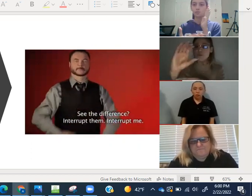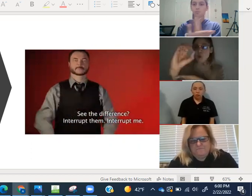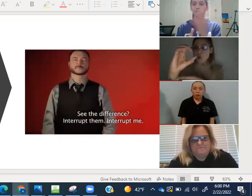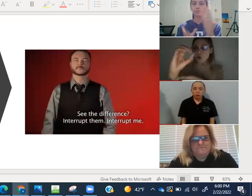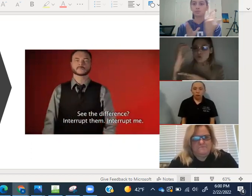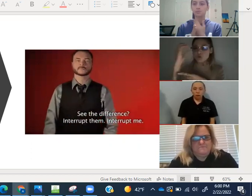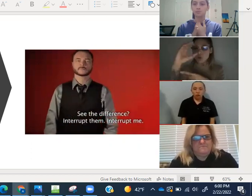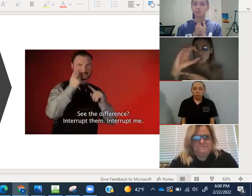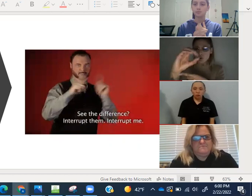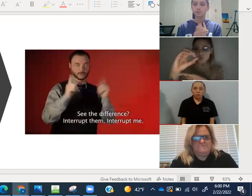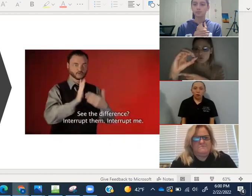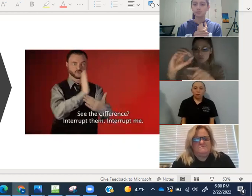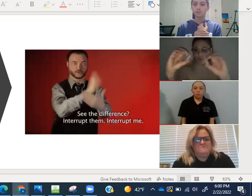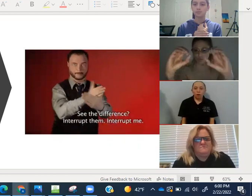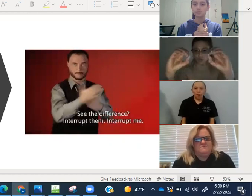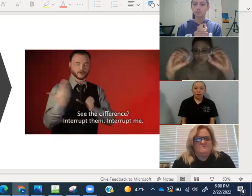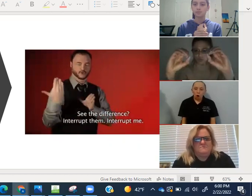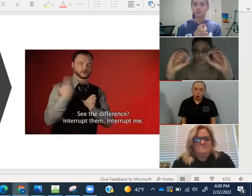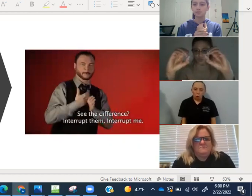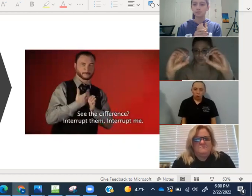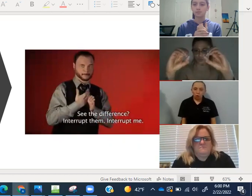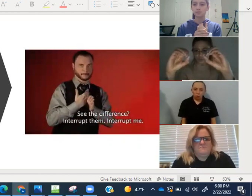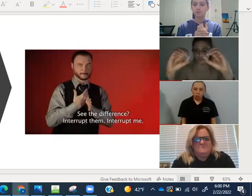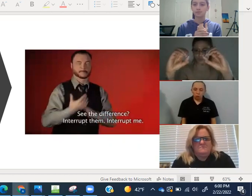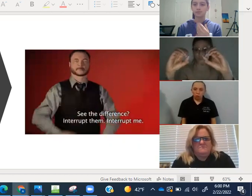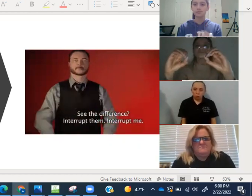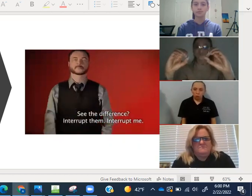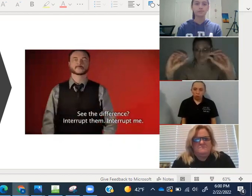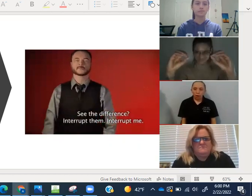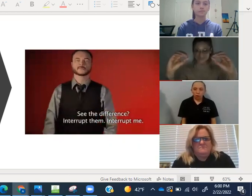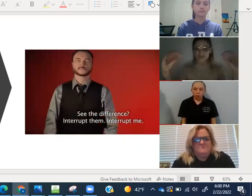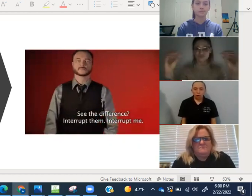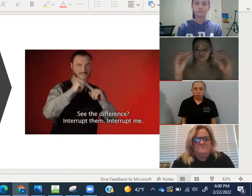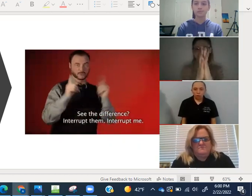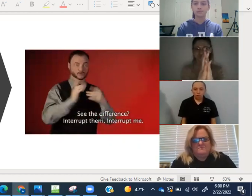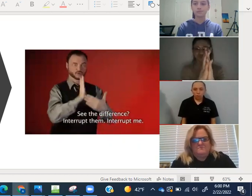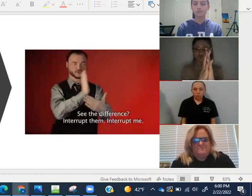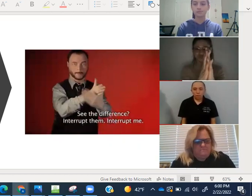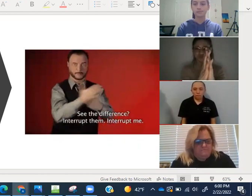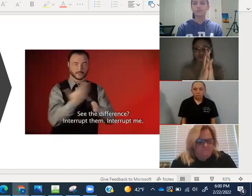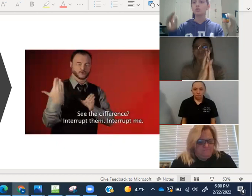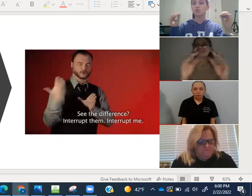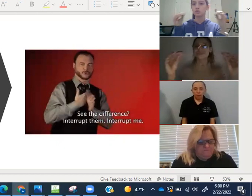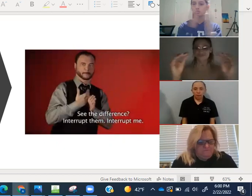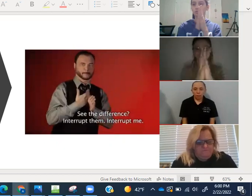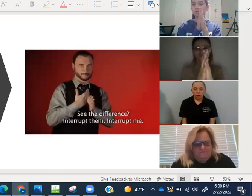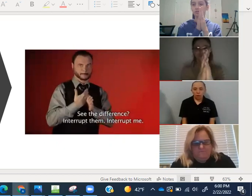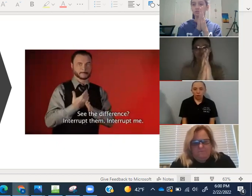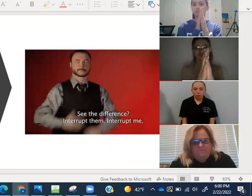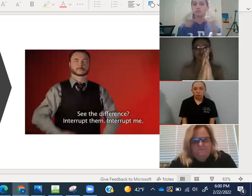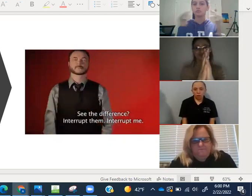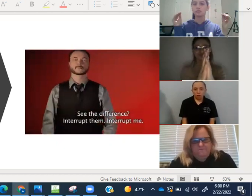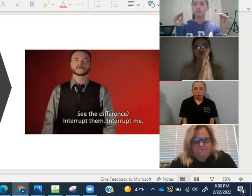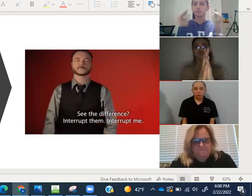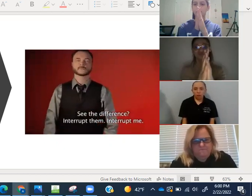So your hand shape is an O. Yeah. And then they come